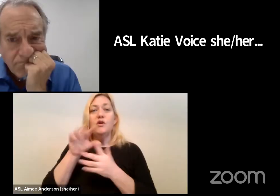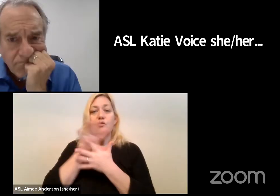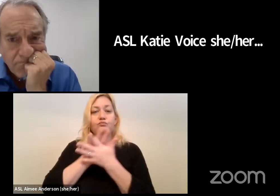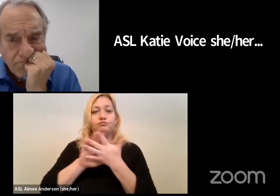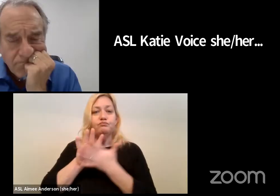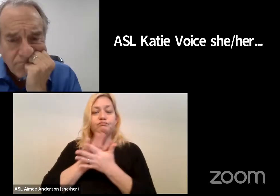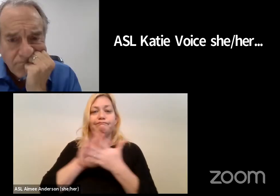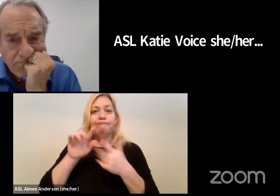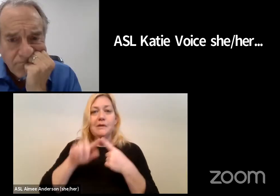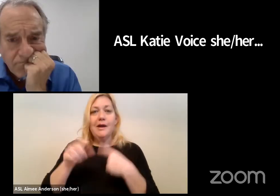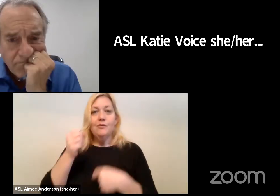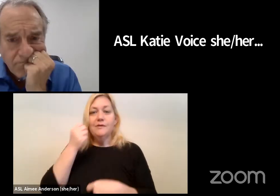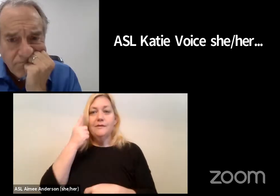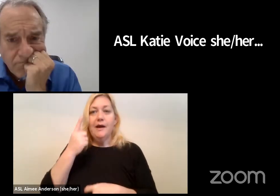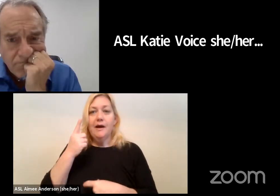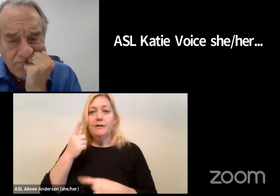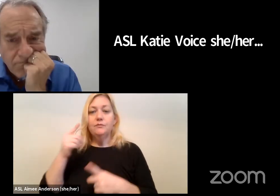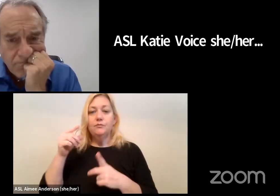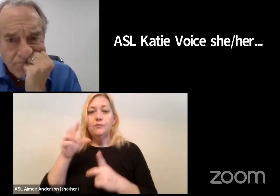immunocompromised